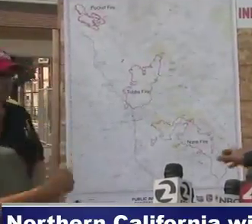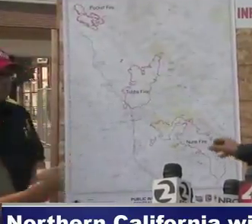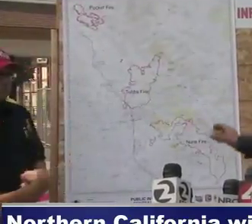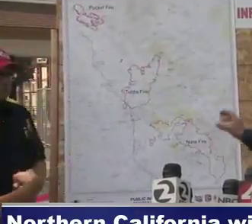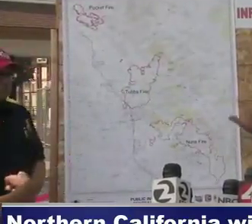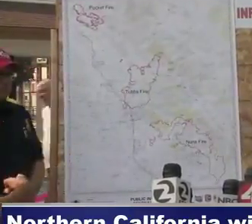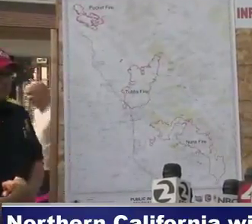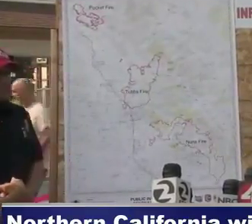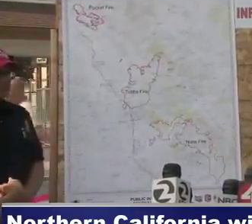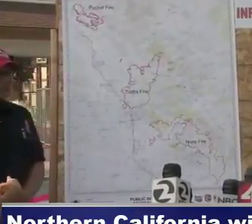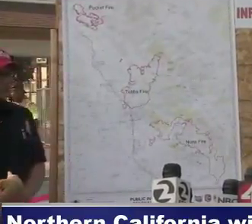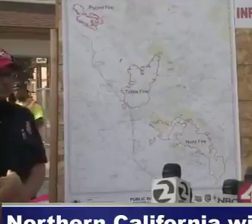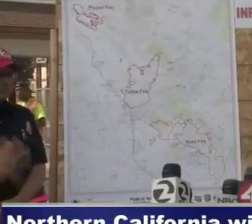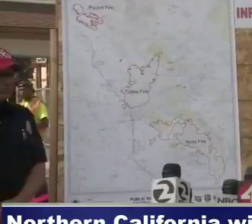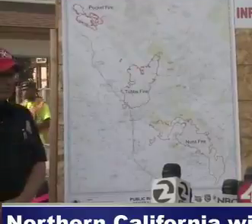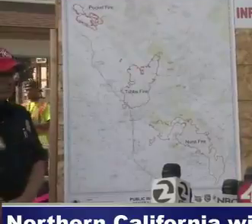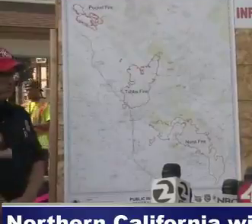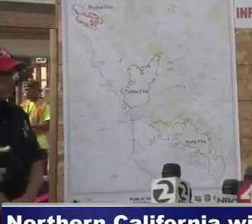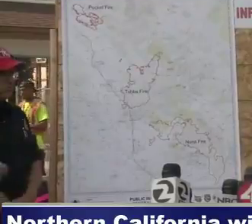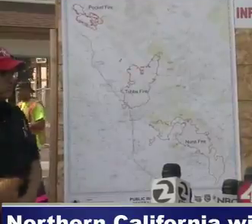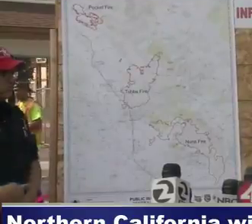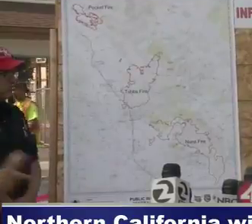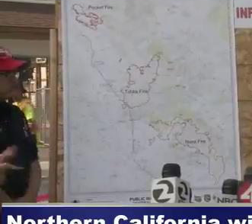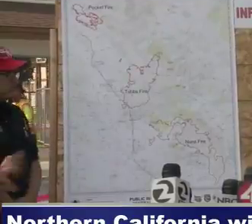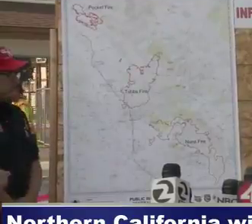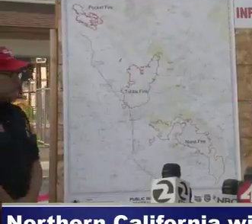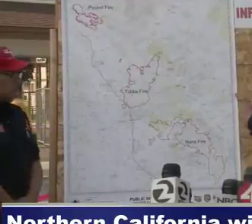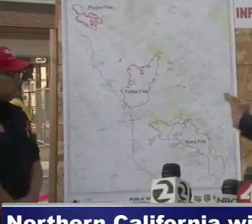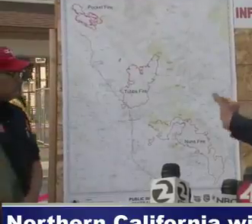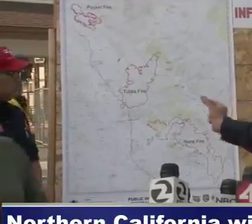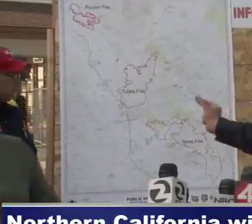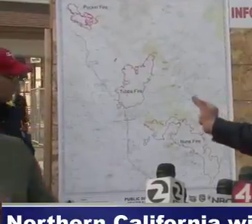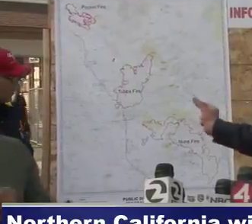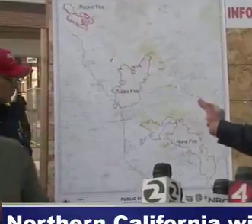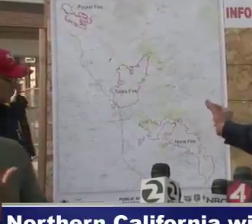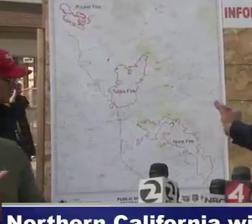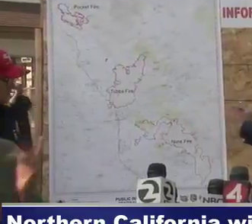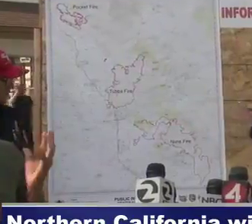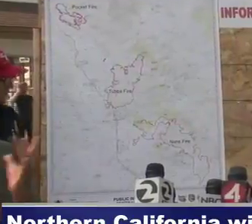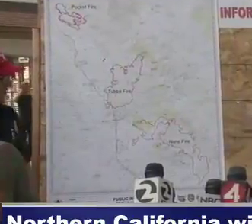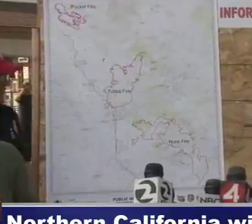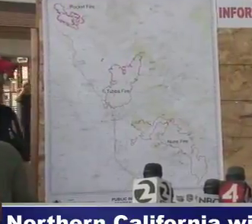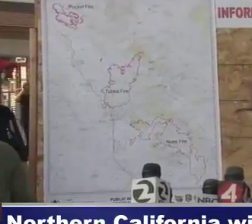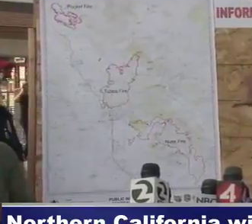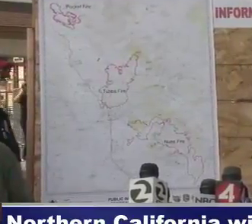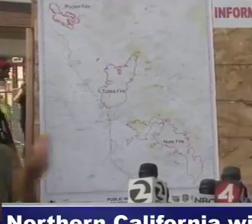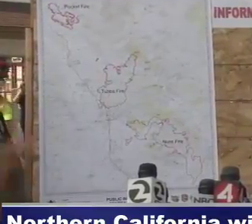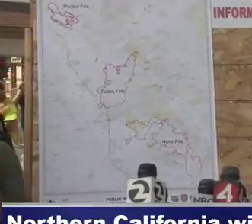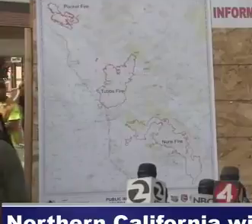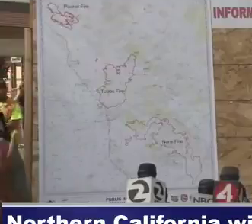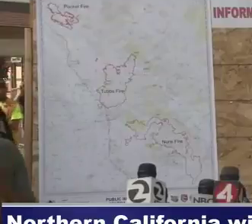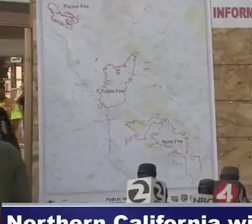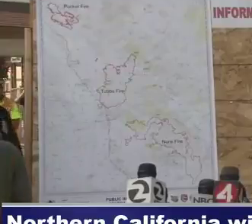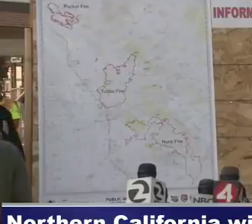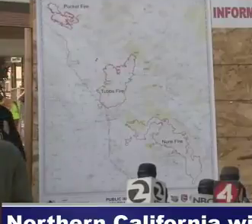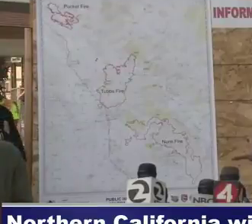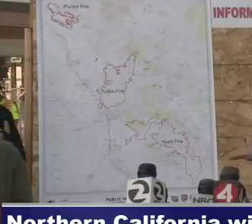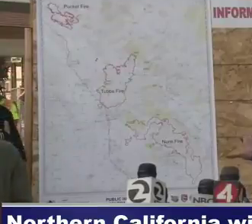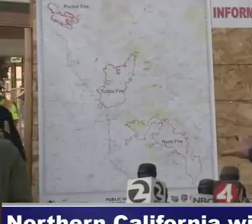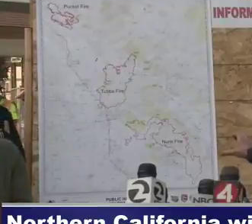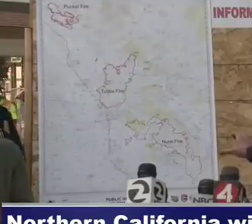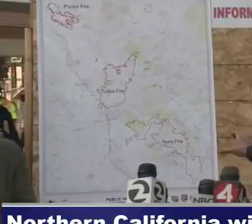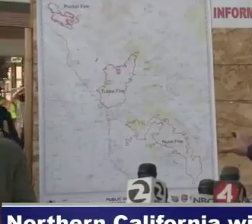was 4 separate fires originally. All those fires have combined together and touched each other. So we're just calling that all the Nuns Fire now,